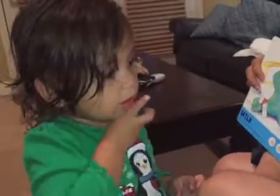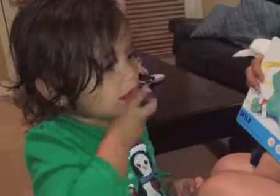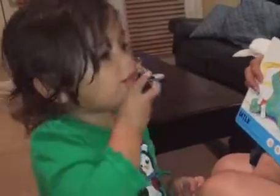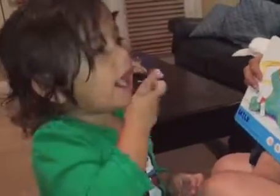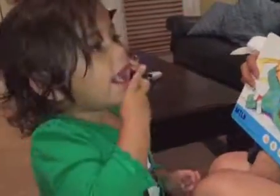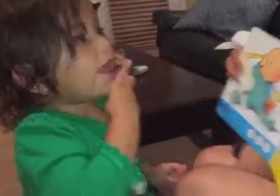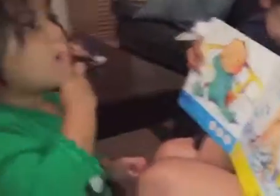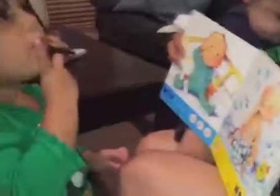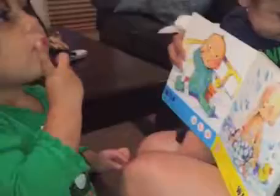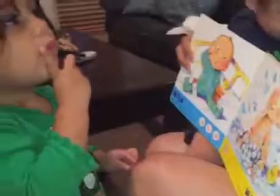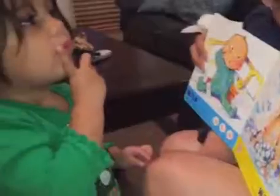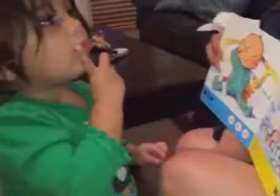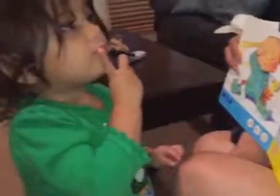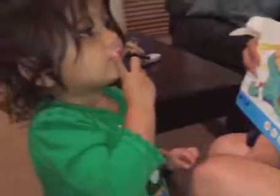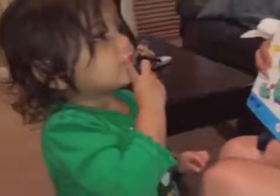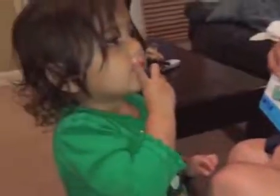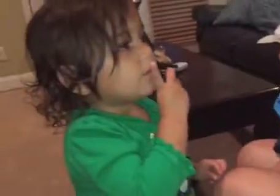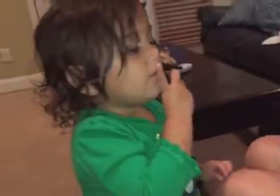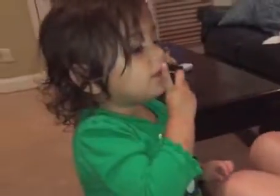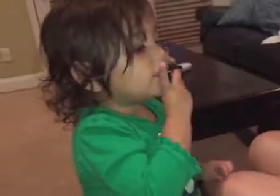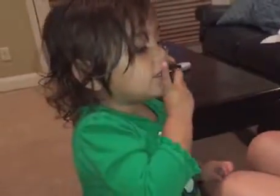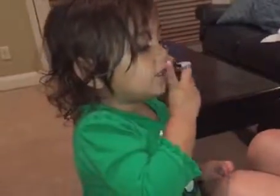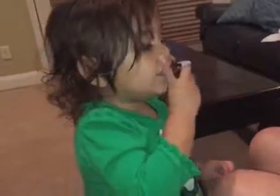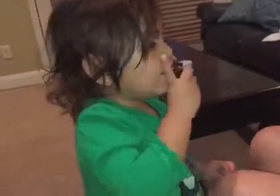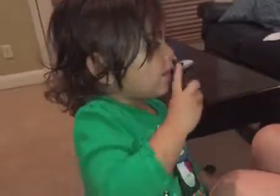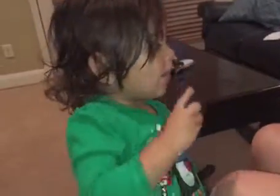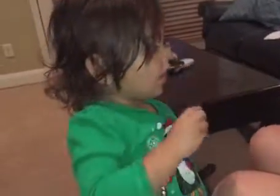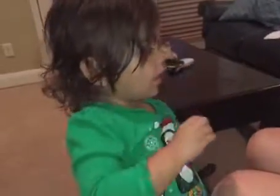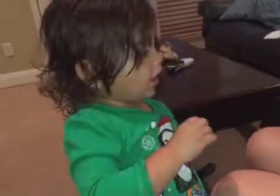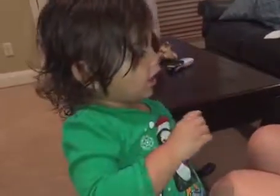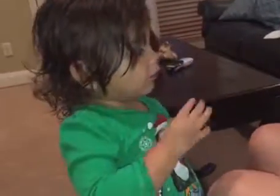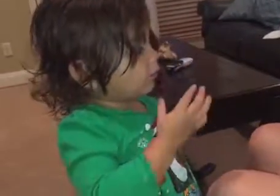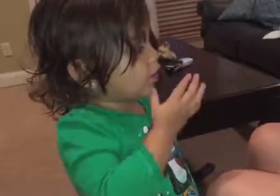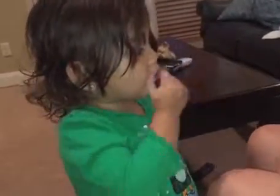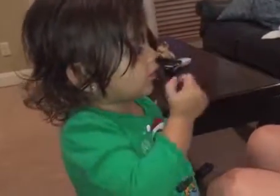Water. What about this one? Milk.